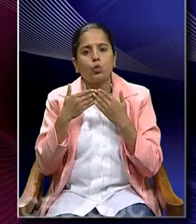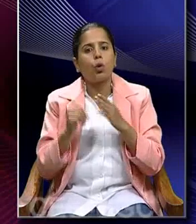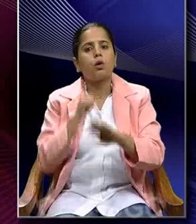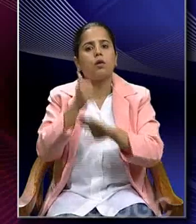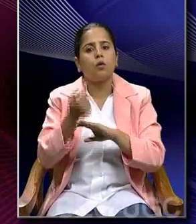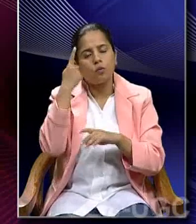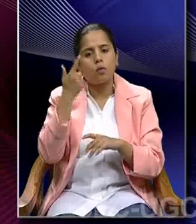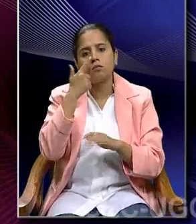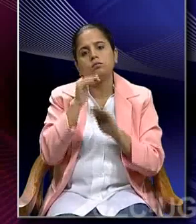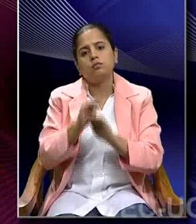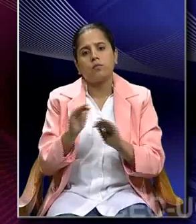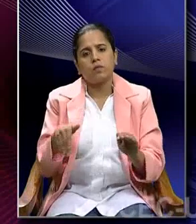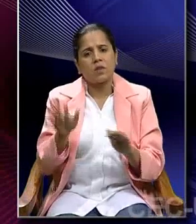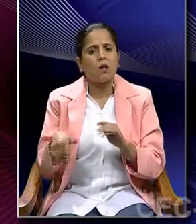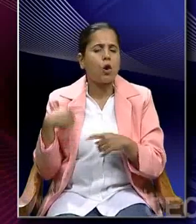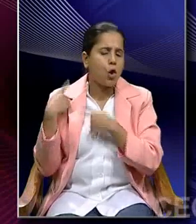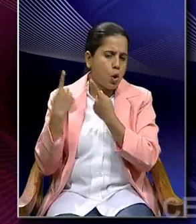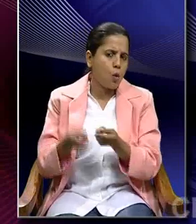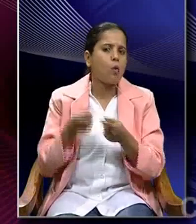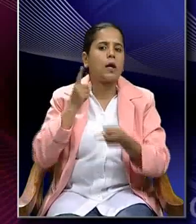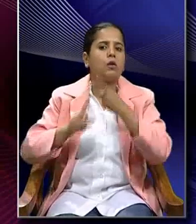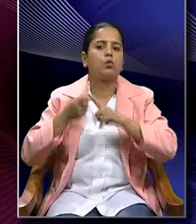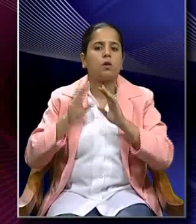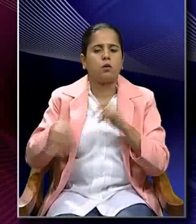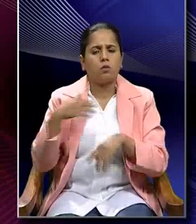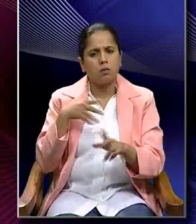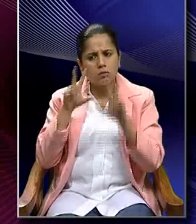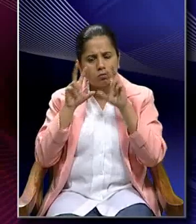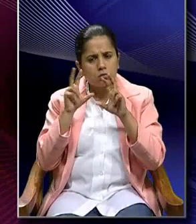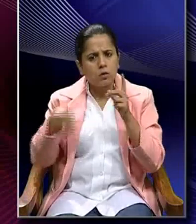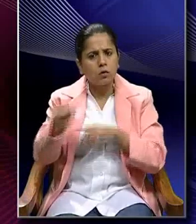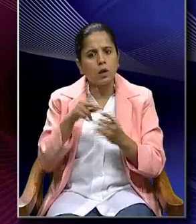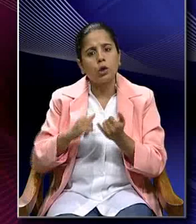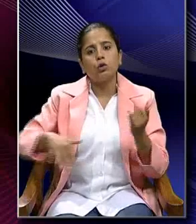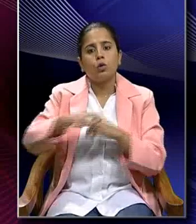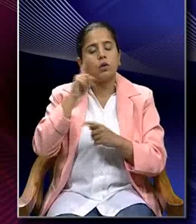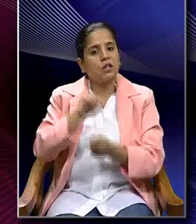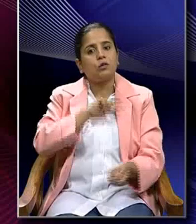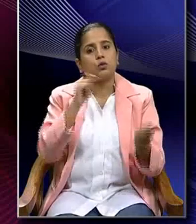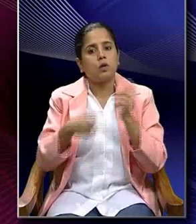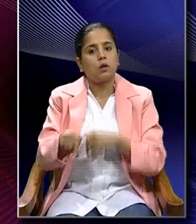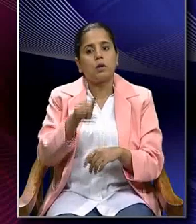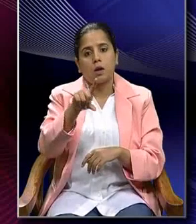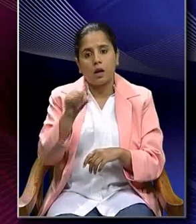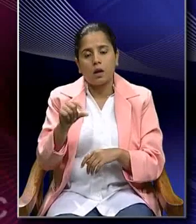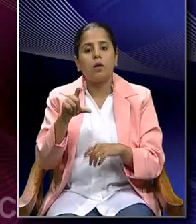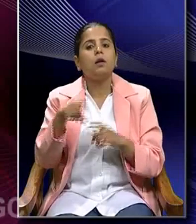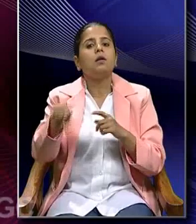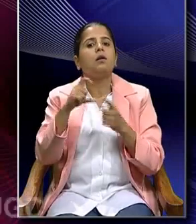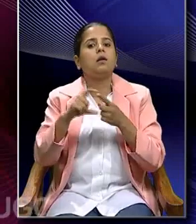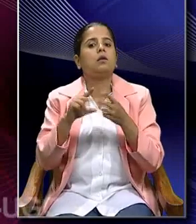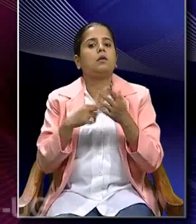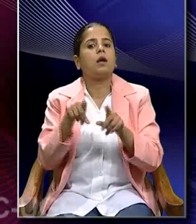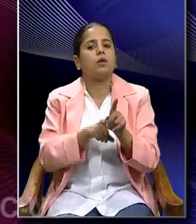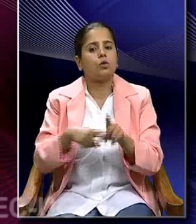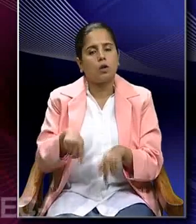So there is a very long history, and the observation about a social reformer of the 19th century on